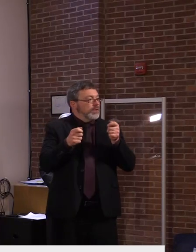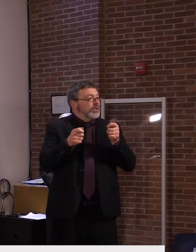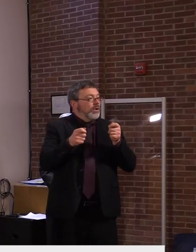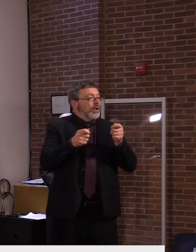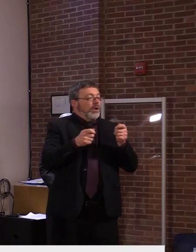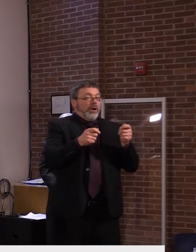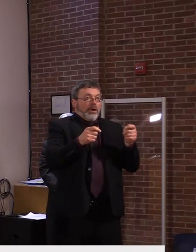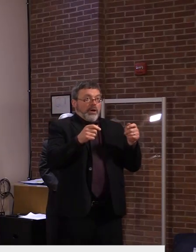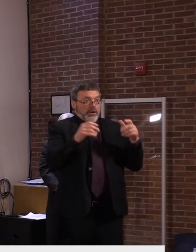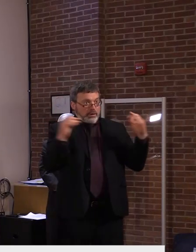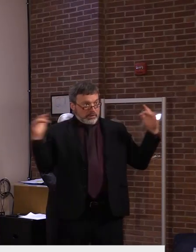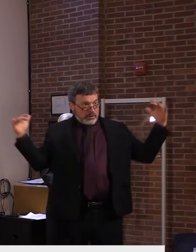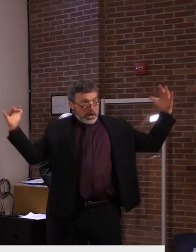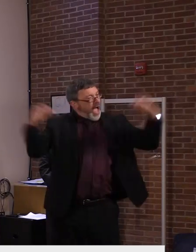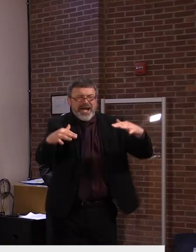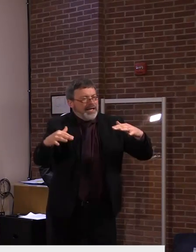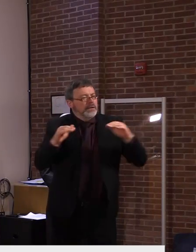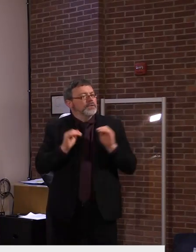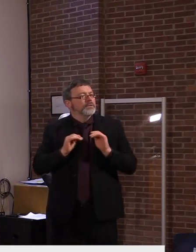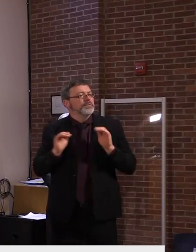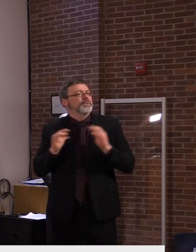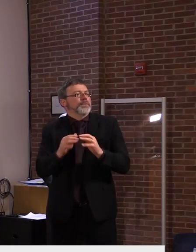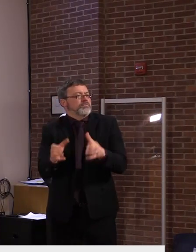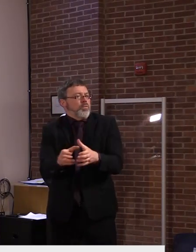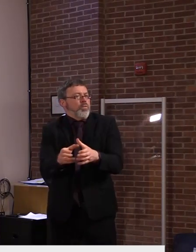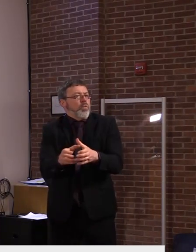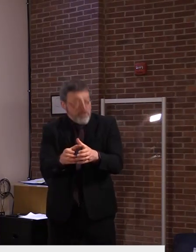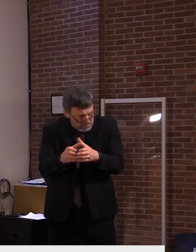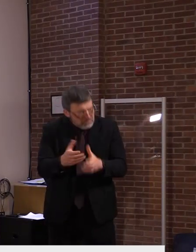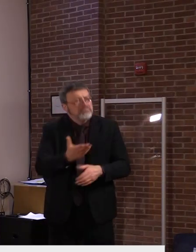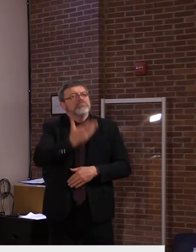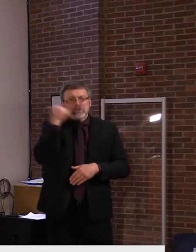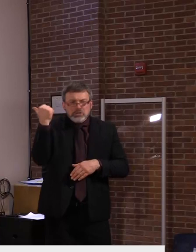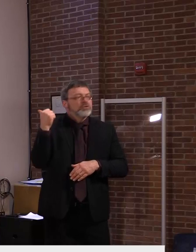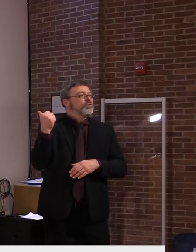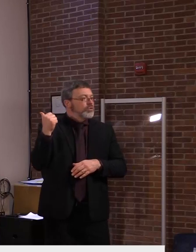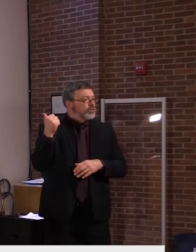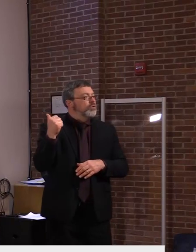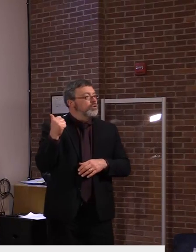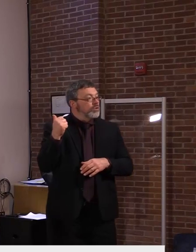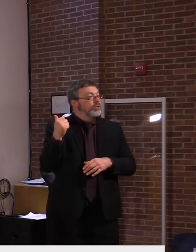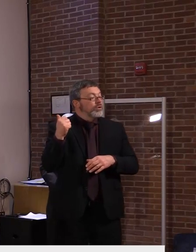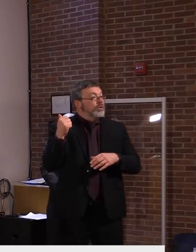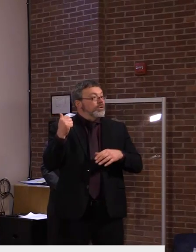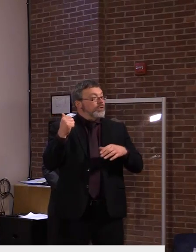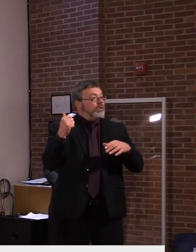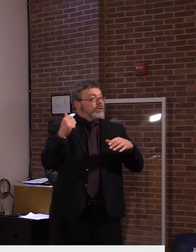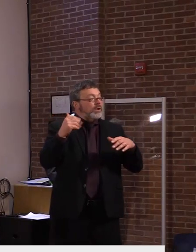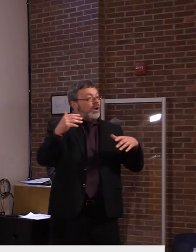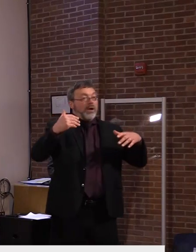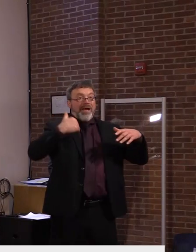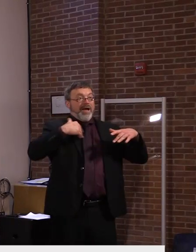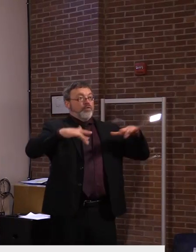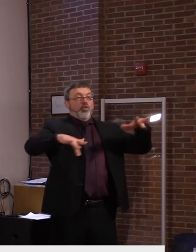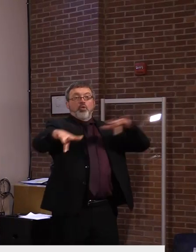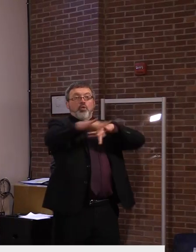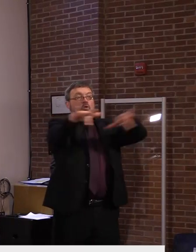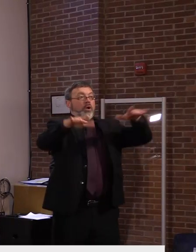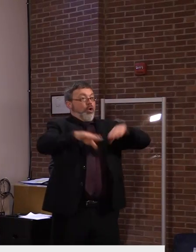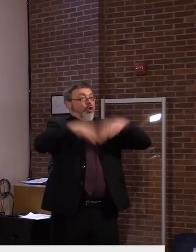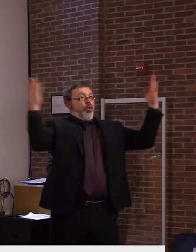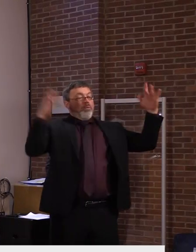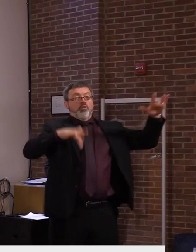bigger space to allow people to spread out and encourage people to wear masks where appropriate.